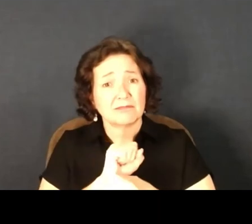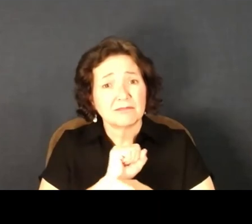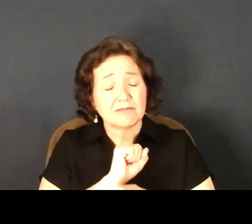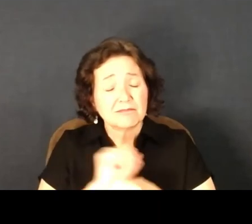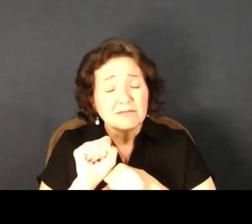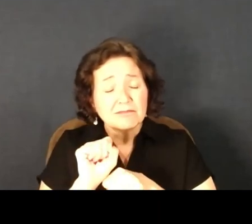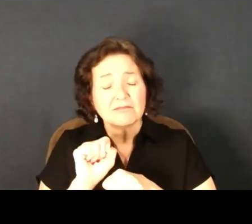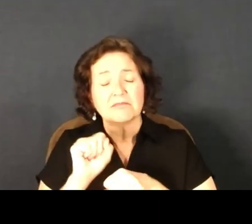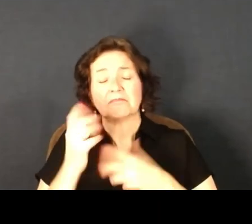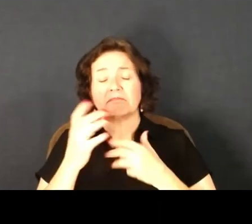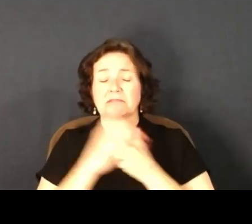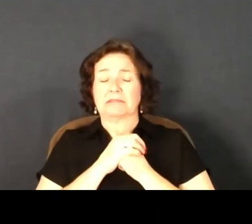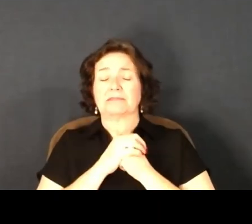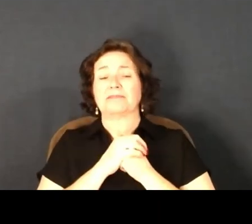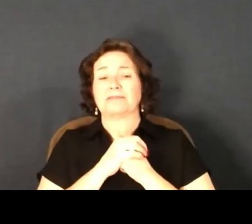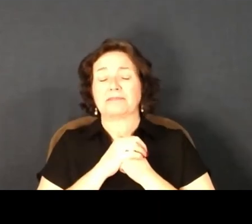So